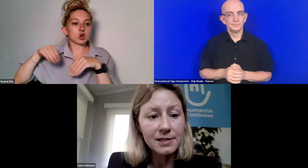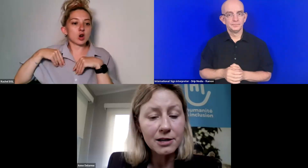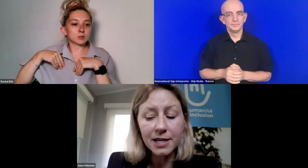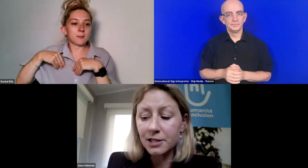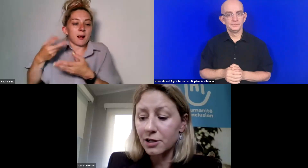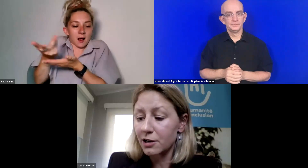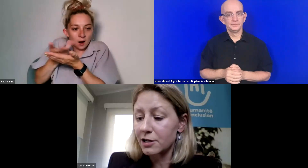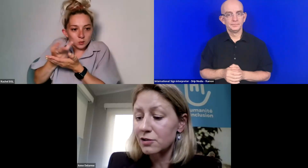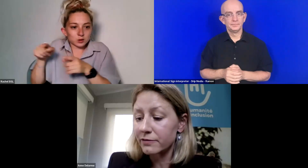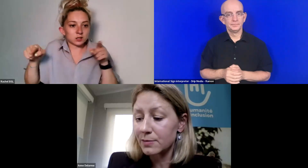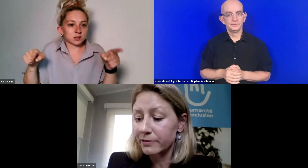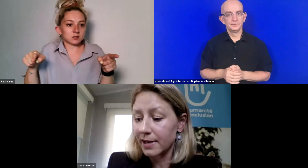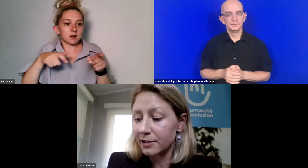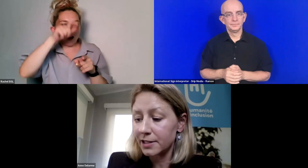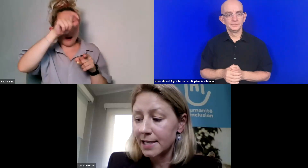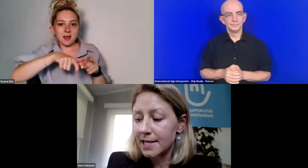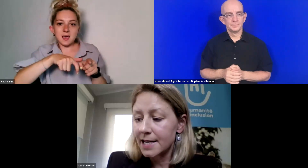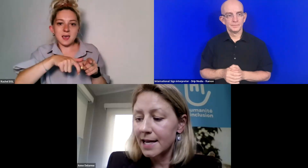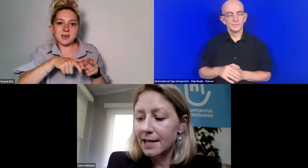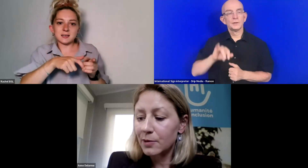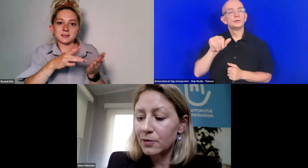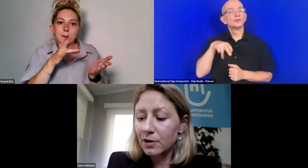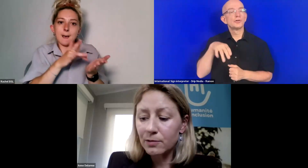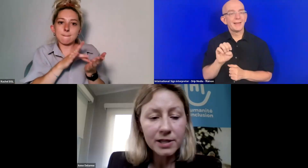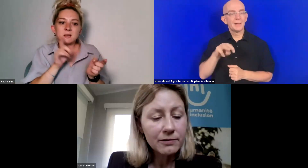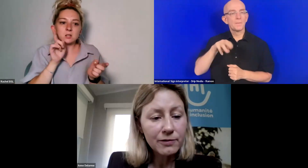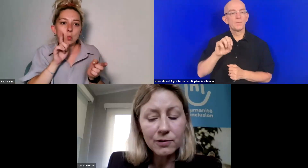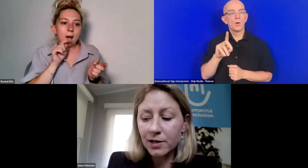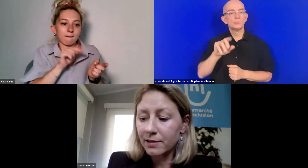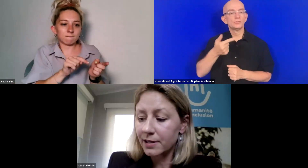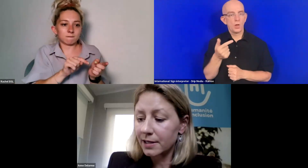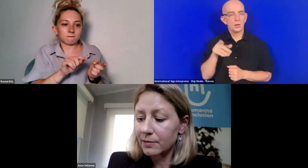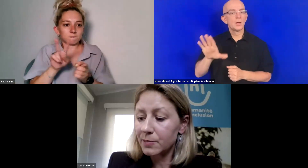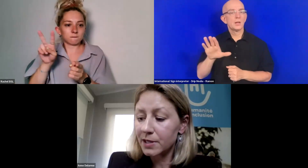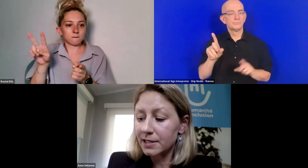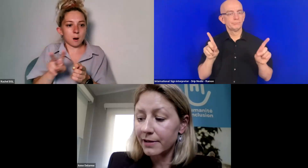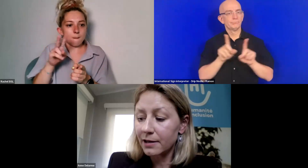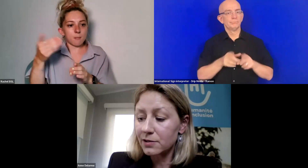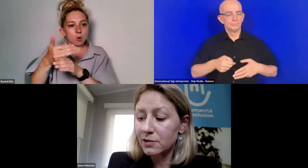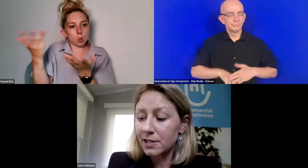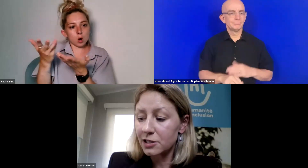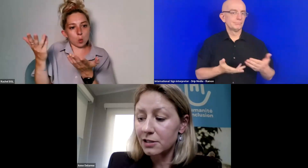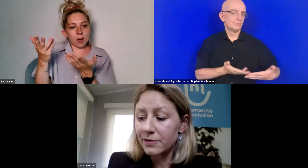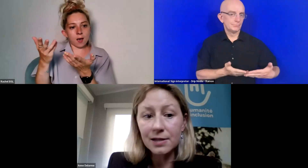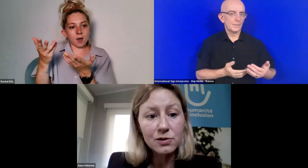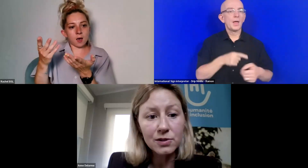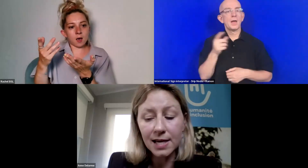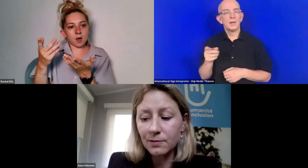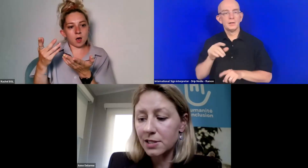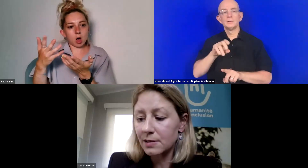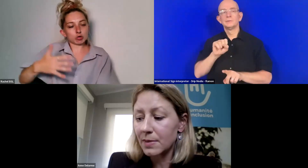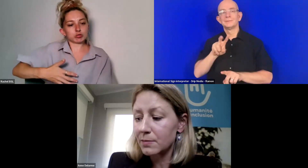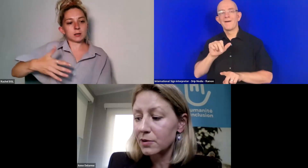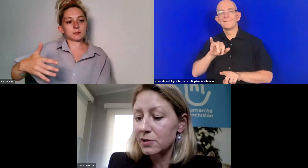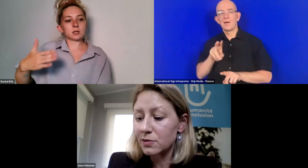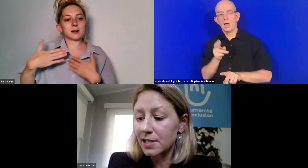and SRHR service provider. And both are working for the Reproductive Health Association of South Sudan,